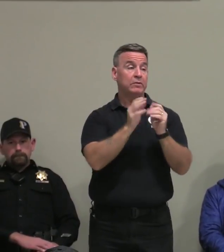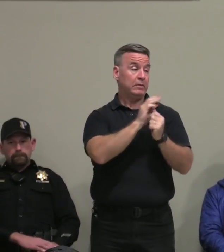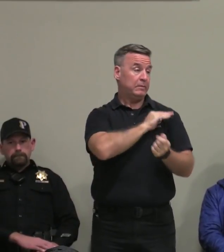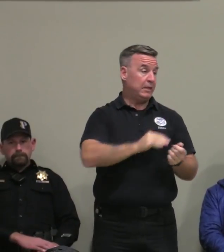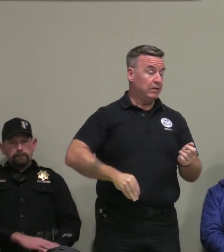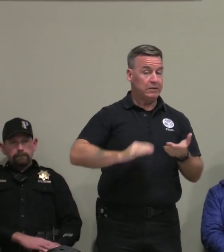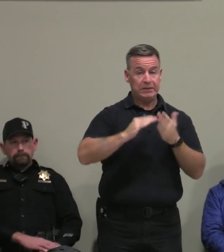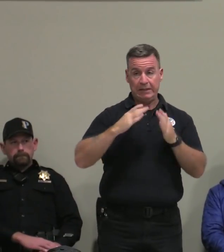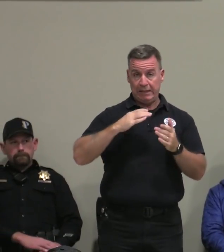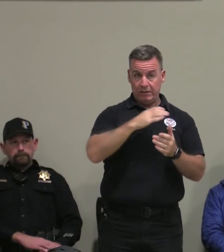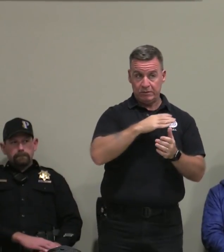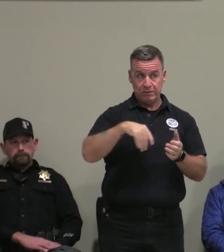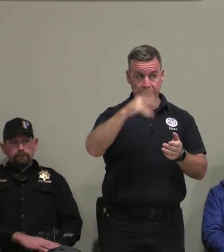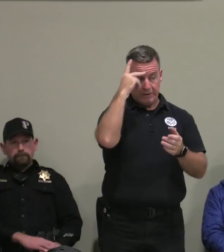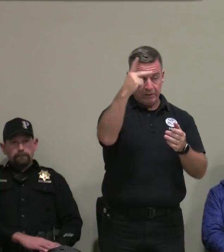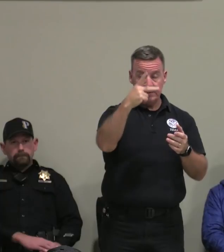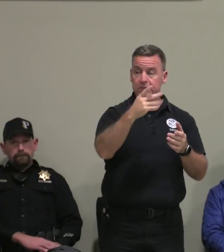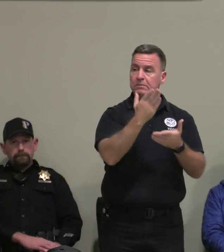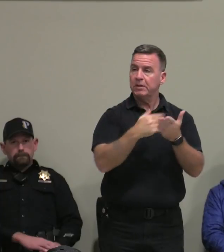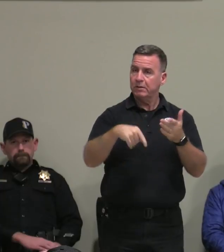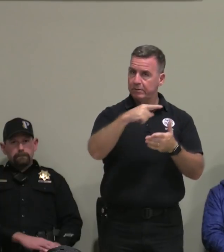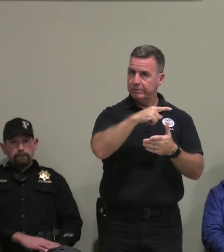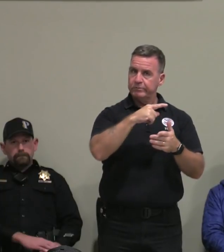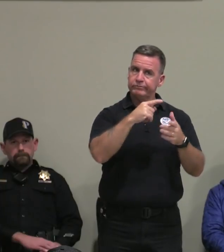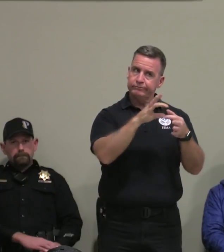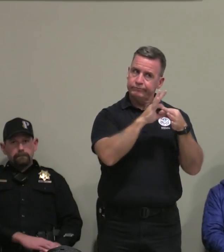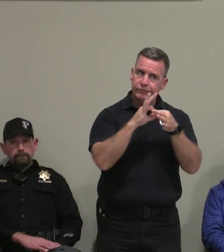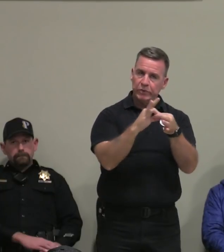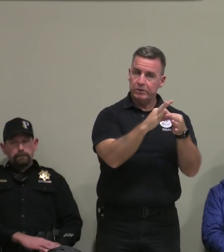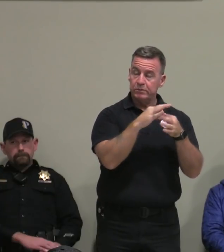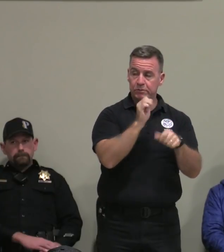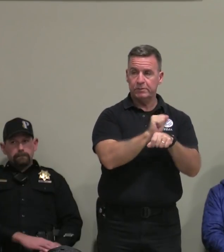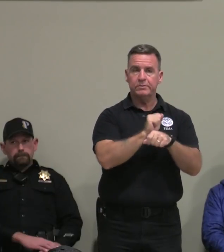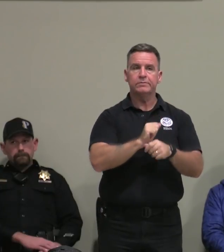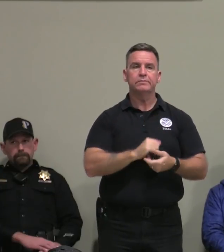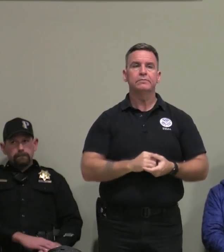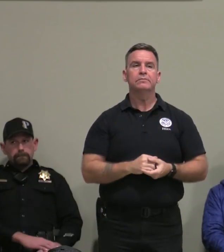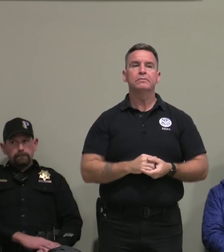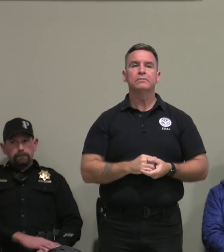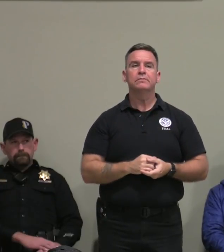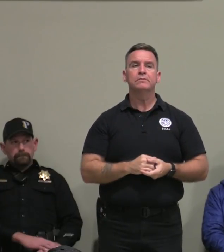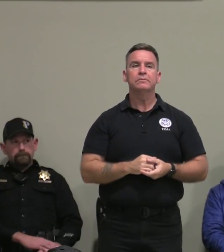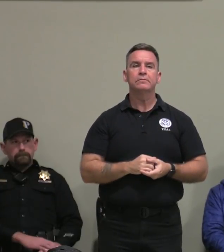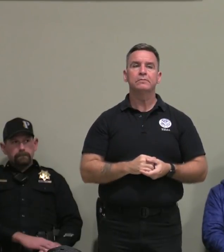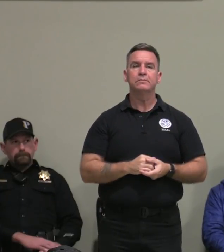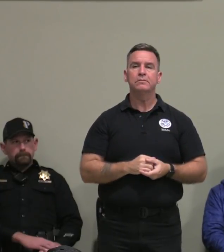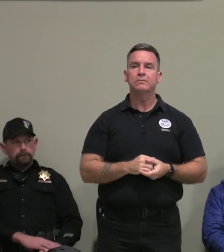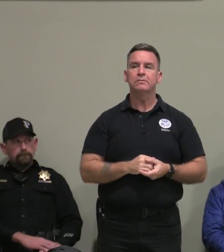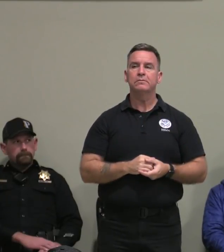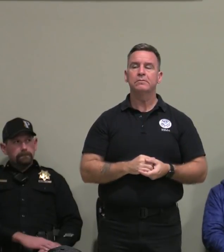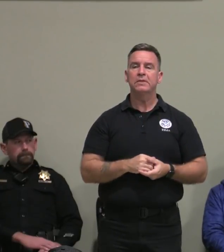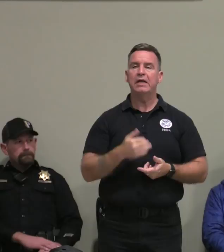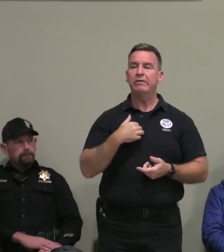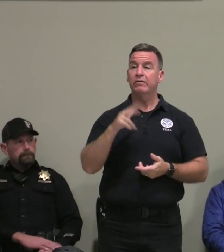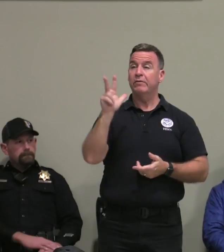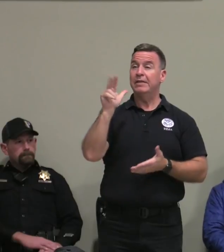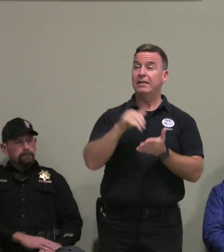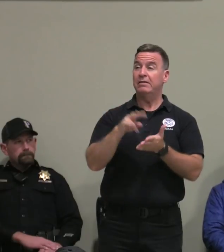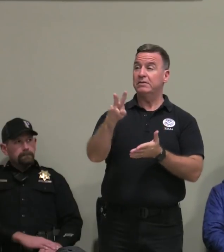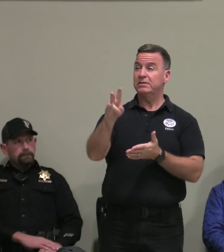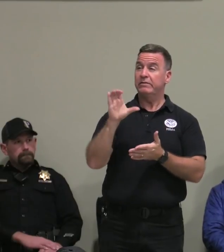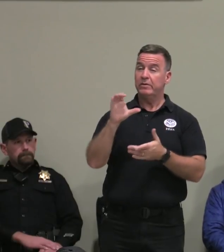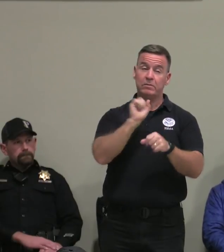council members in Paradise as part of those coordination efforts. We have 3,700 employees,